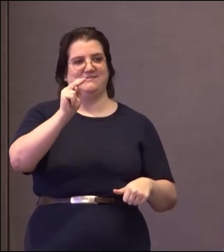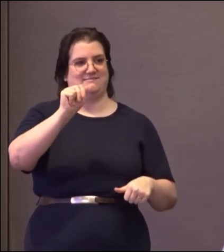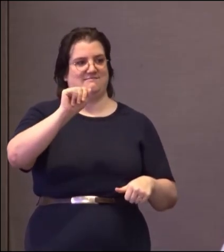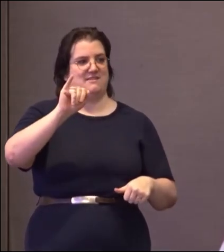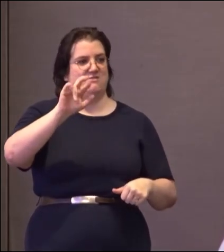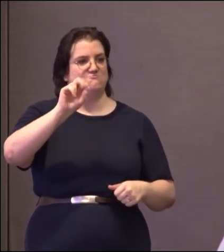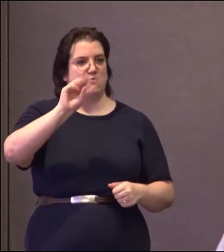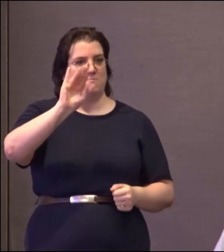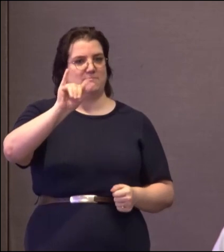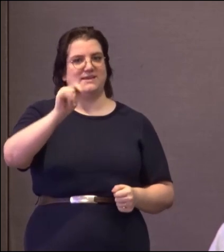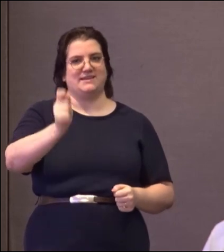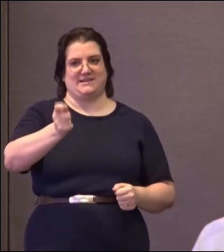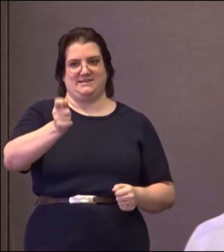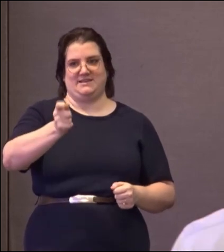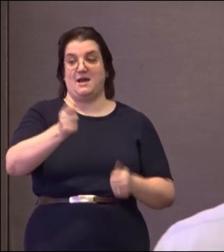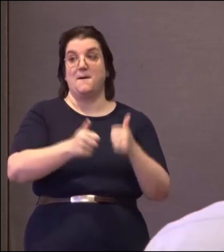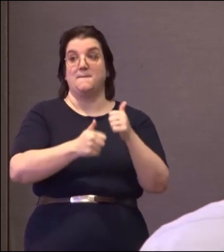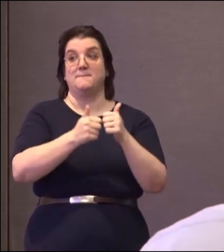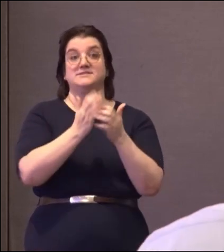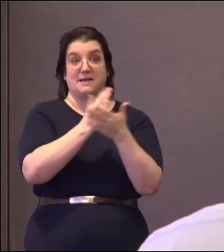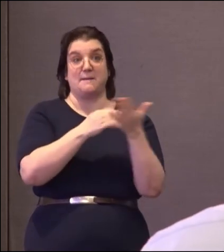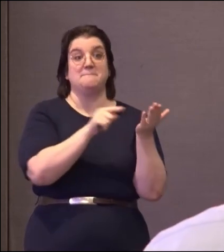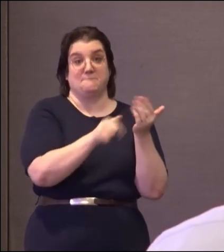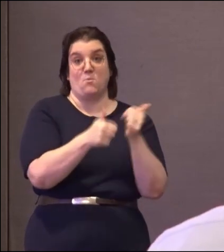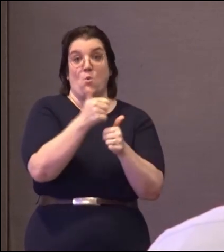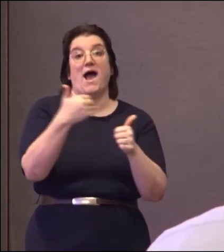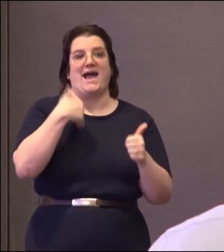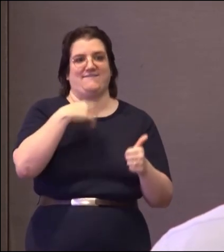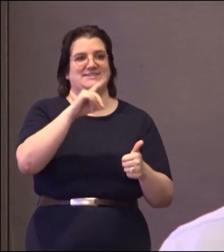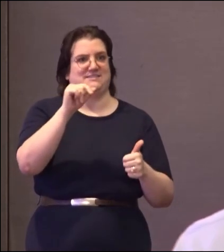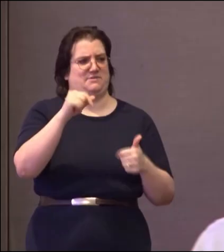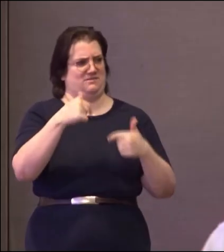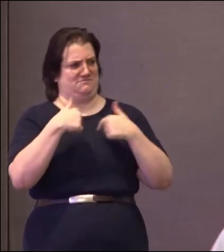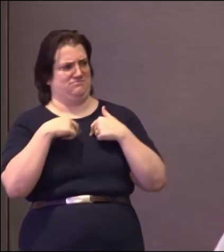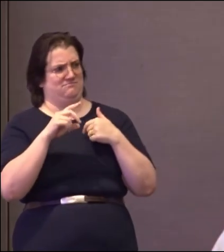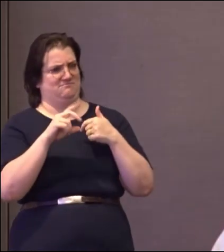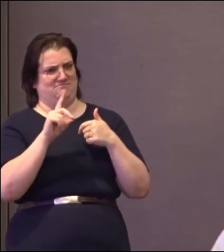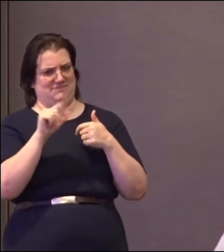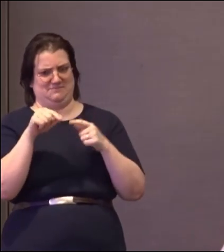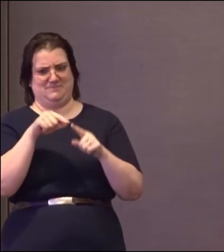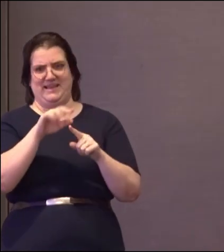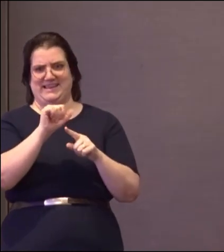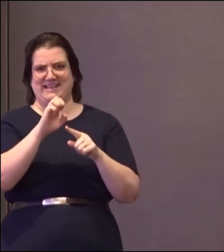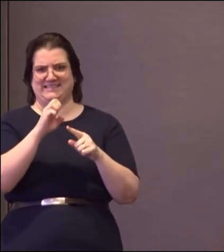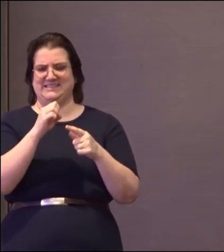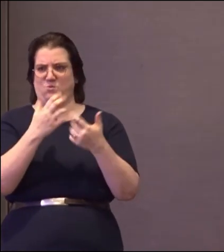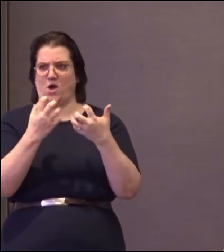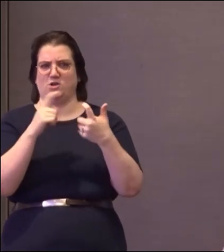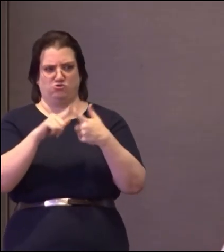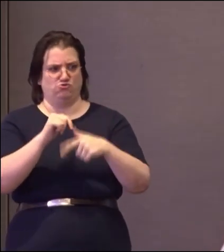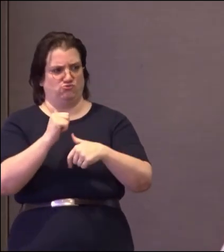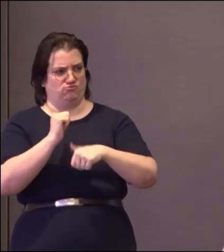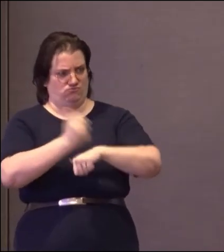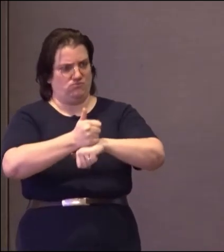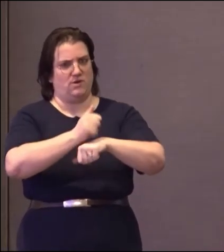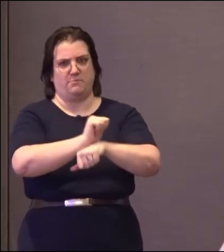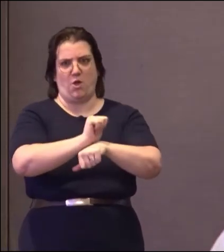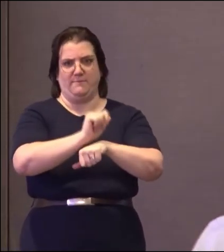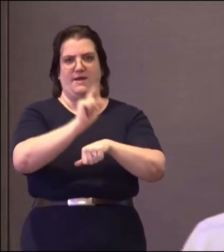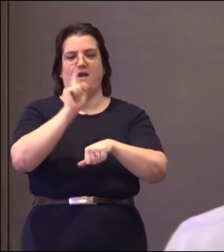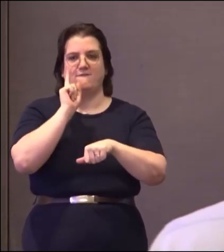have disabilities, which is a priority for me, being in the disability spaces, to create employment for young people with